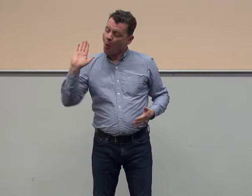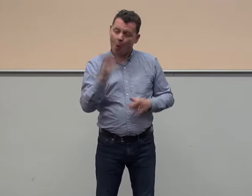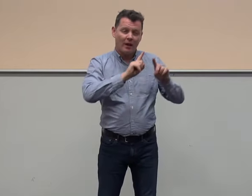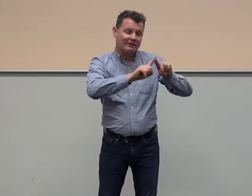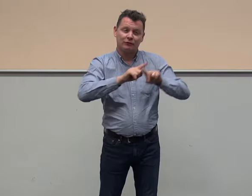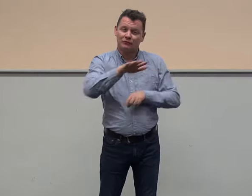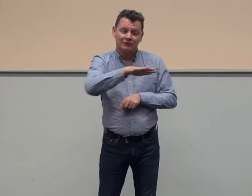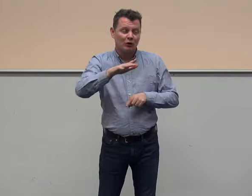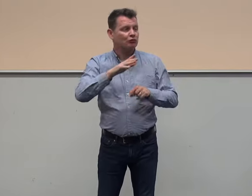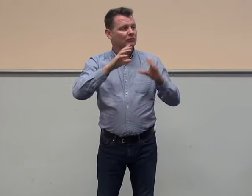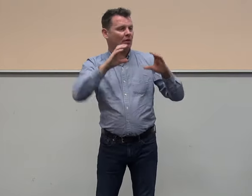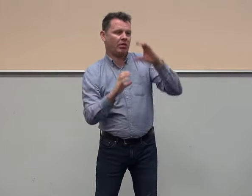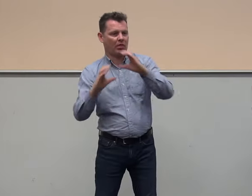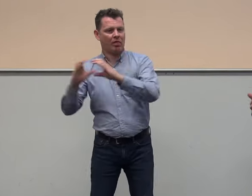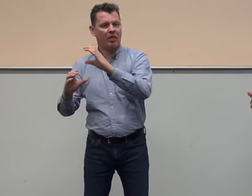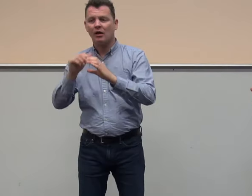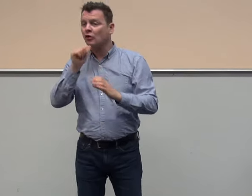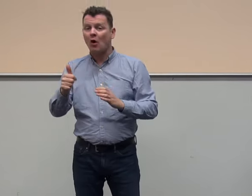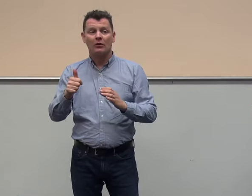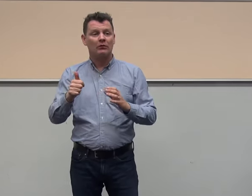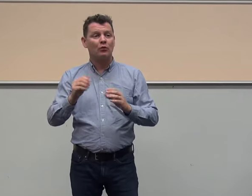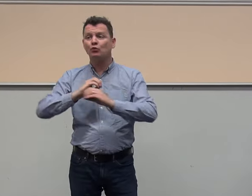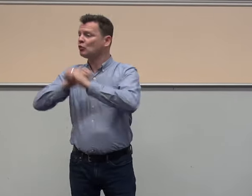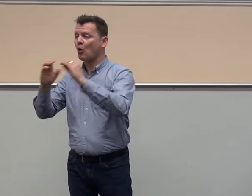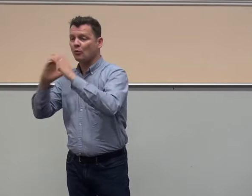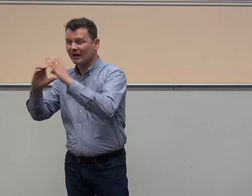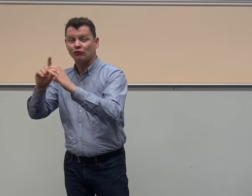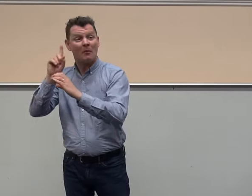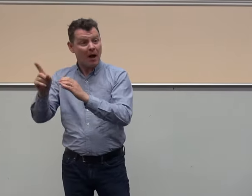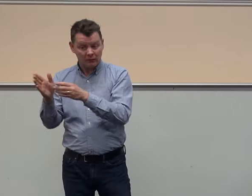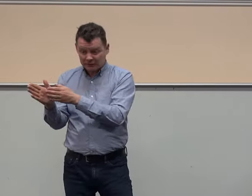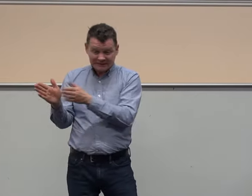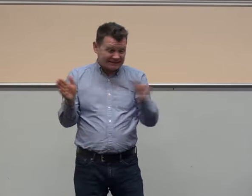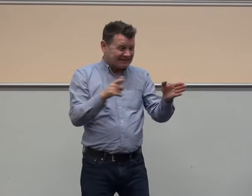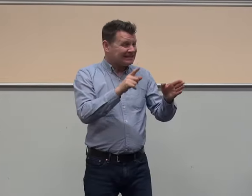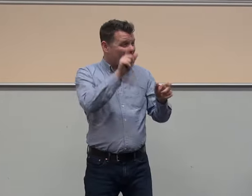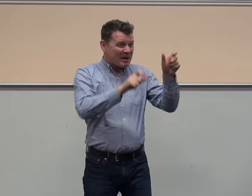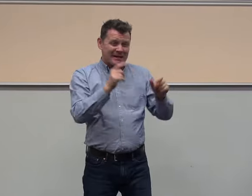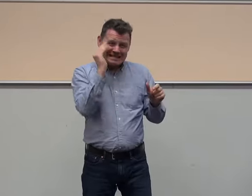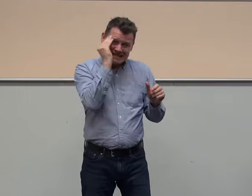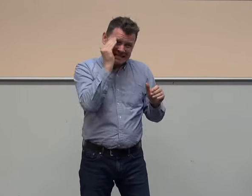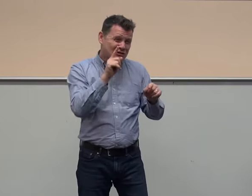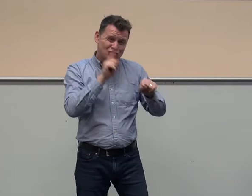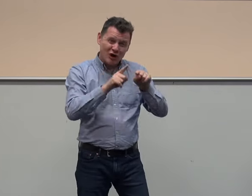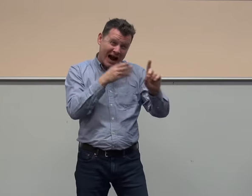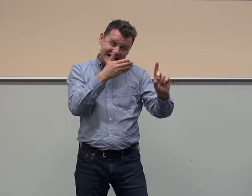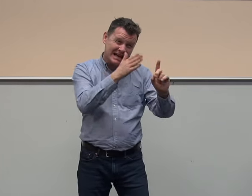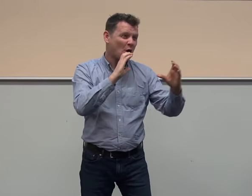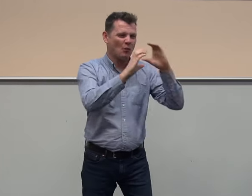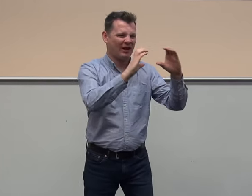no communication, but also at the other extreme, where people try really hard to communicate, but it still doesn't quite